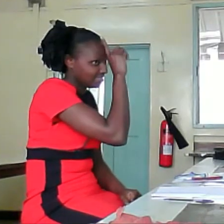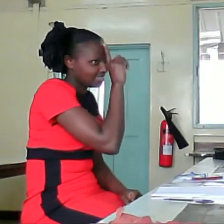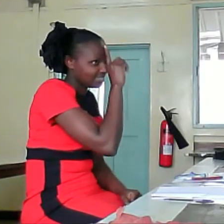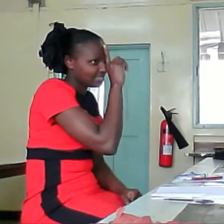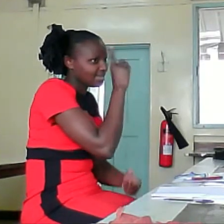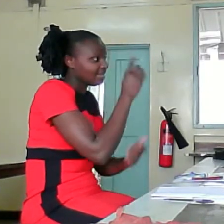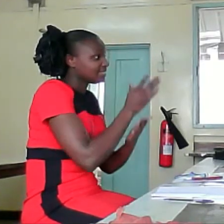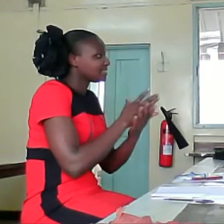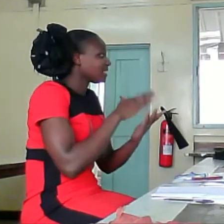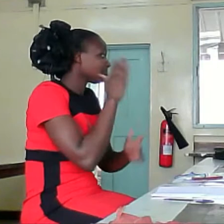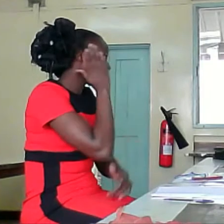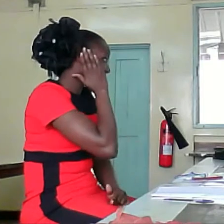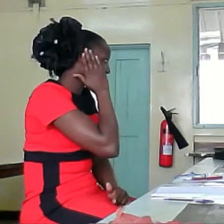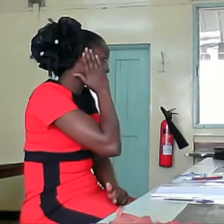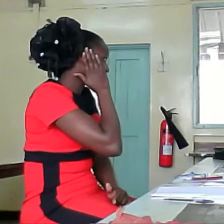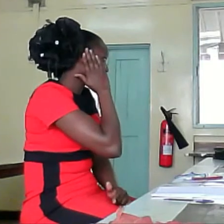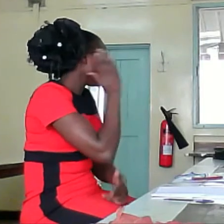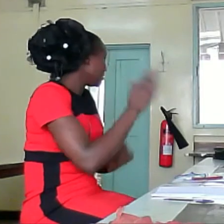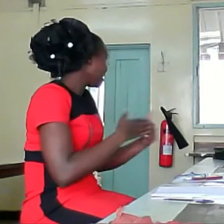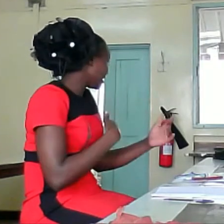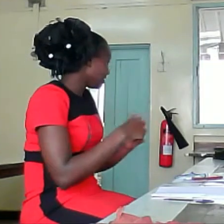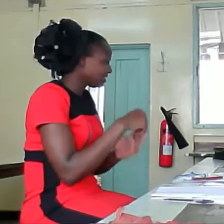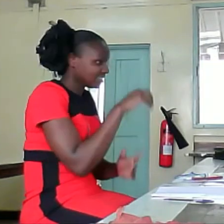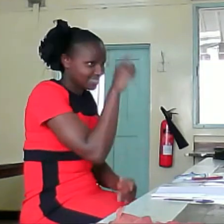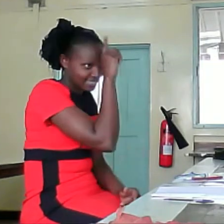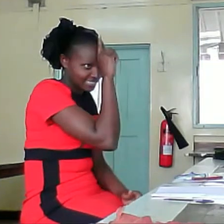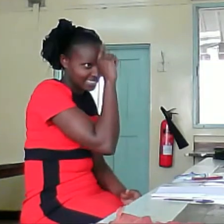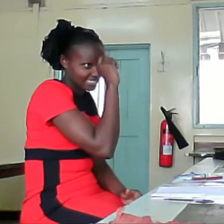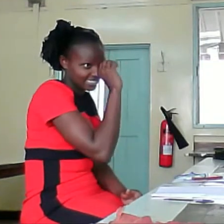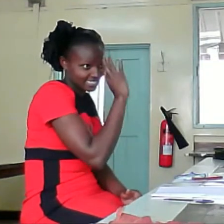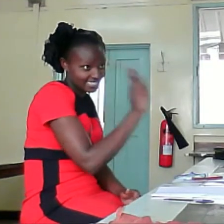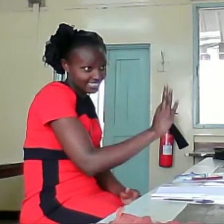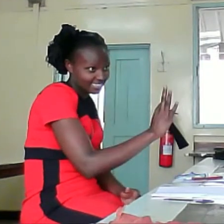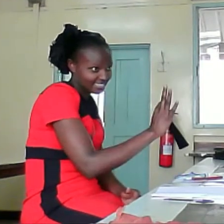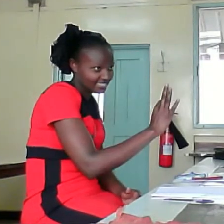Serious. Some deaf will sign serious.